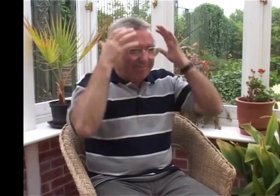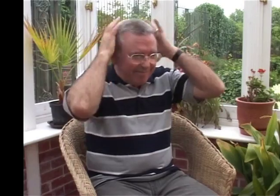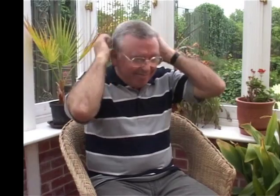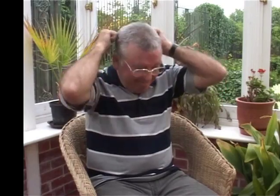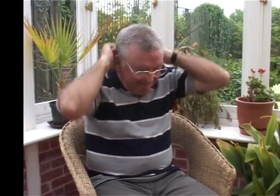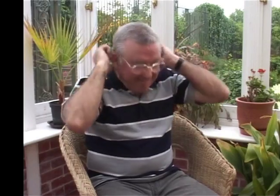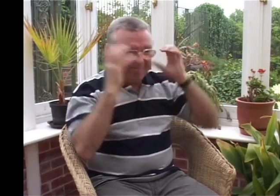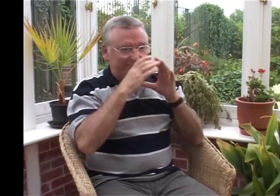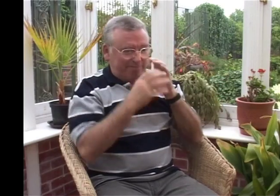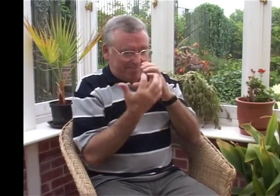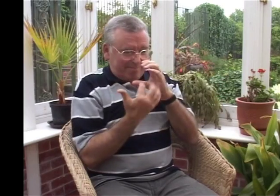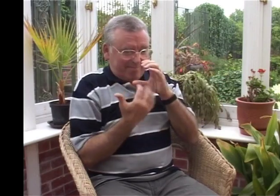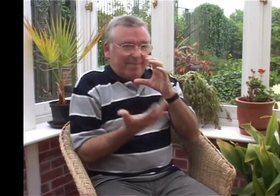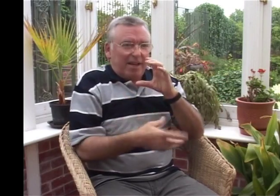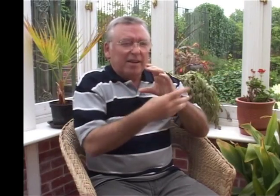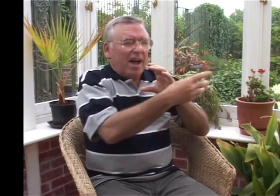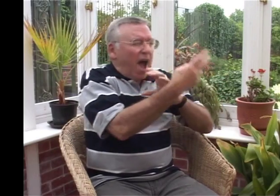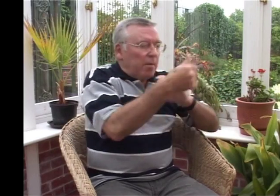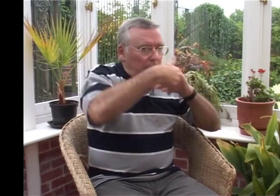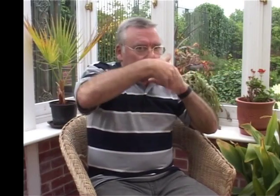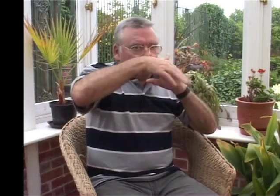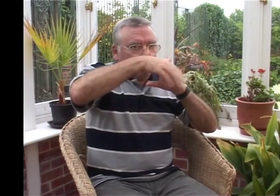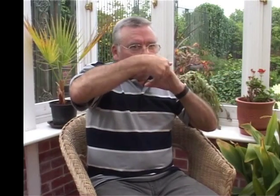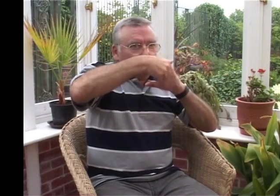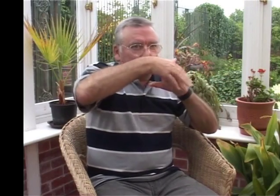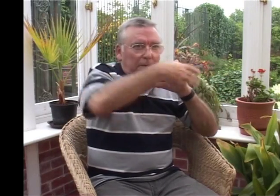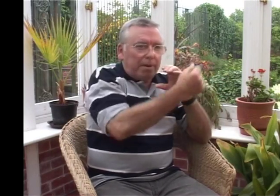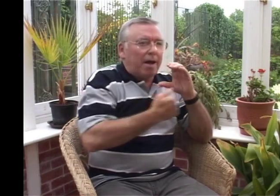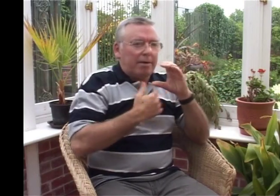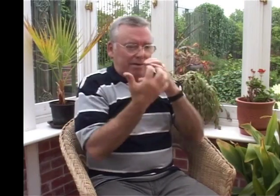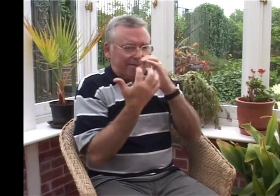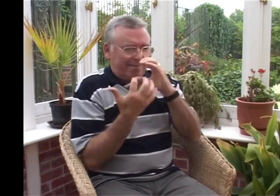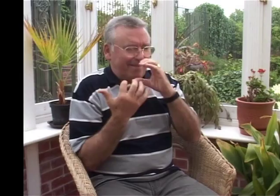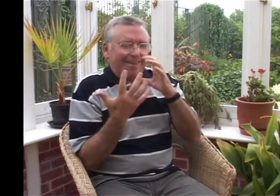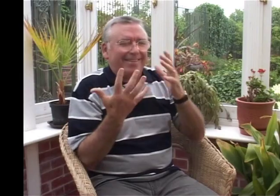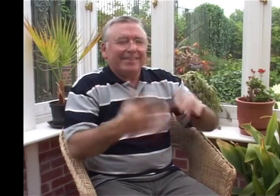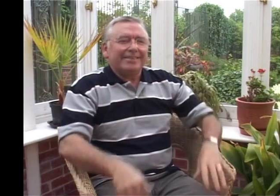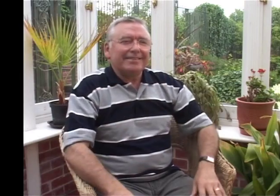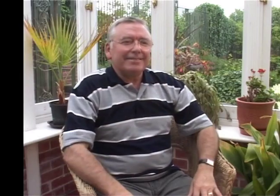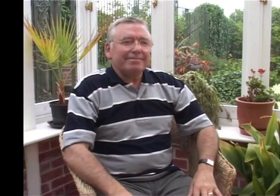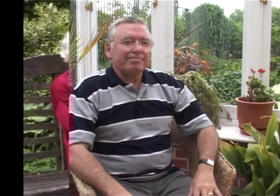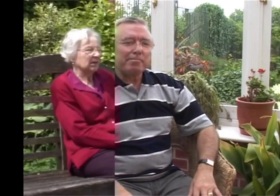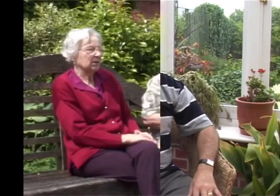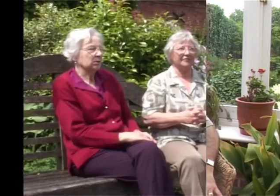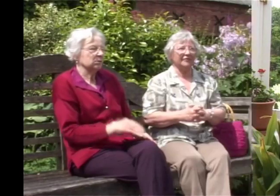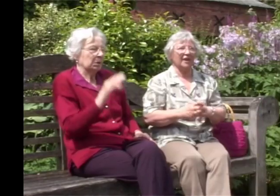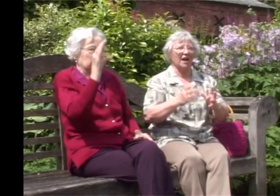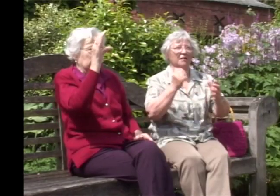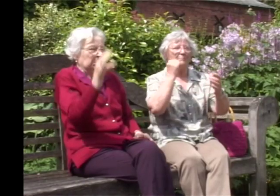Yeah. And there was the snout and the gauze at the front. Other people had the ones with the flaps on the snout, but we had the new ones with the gauze. Gas masks